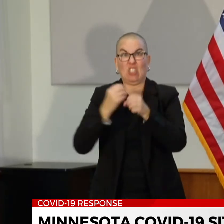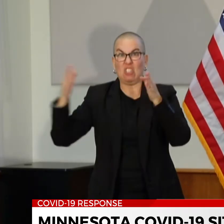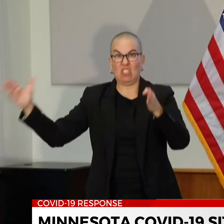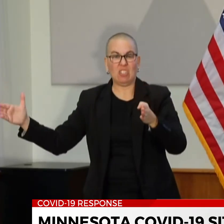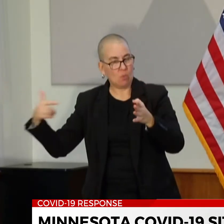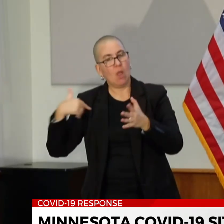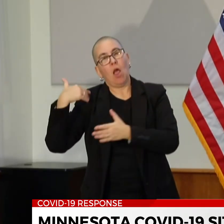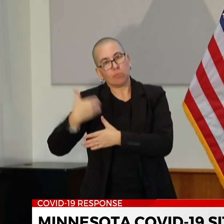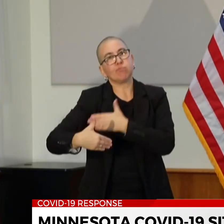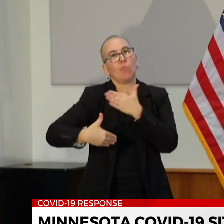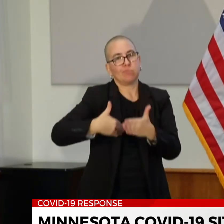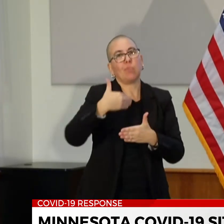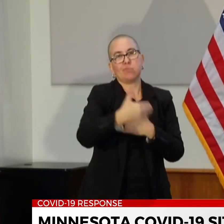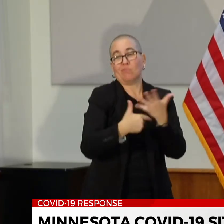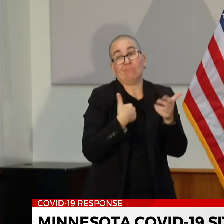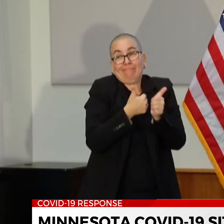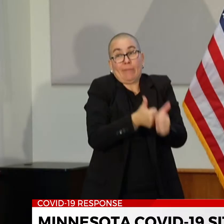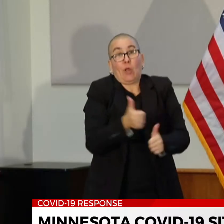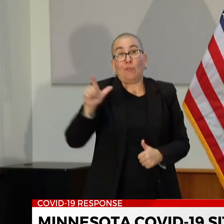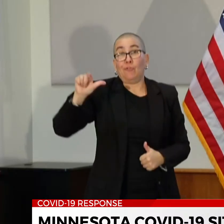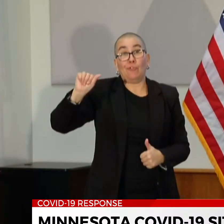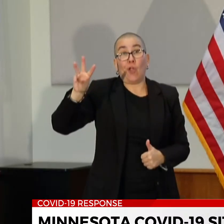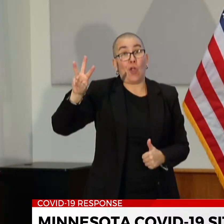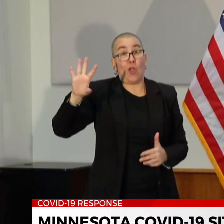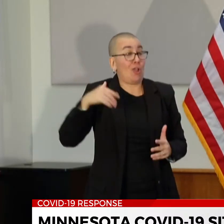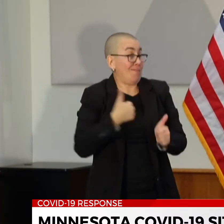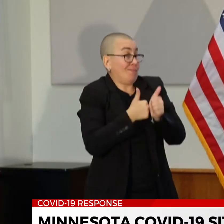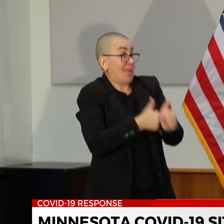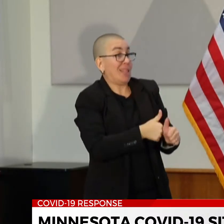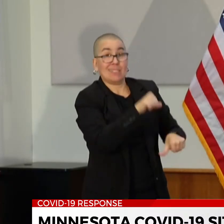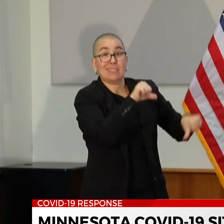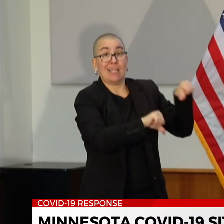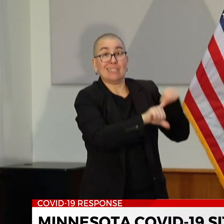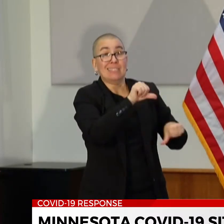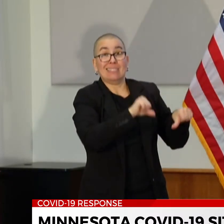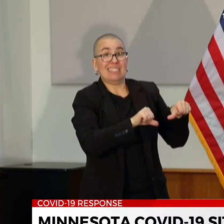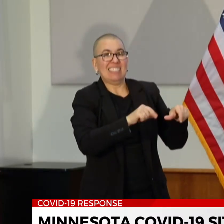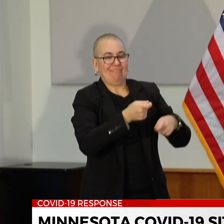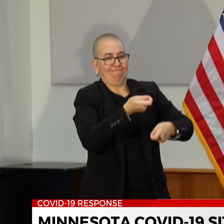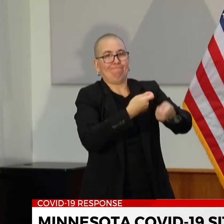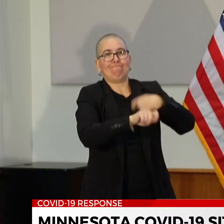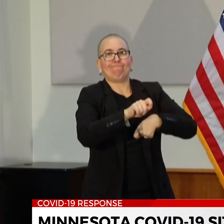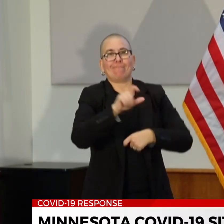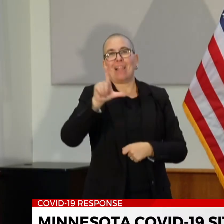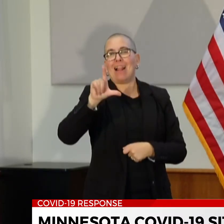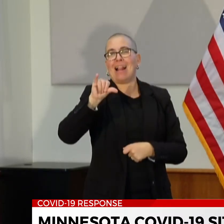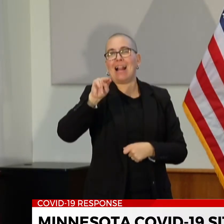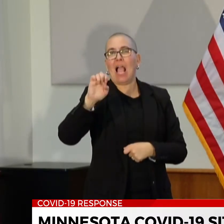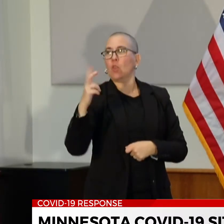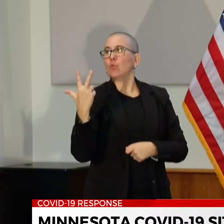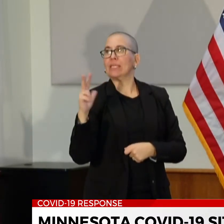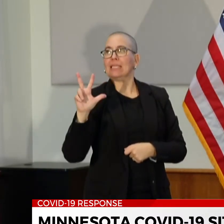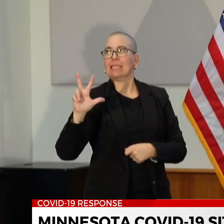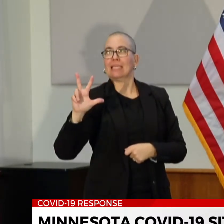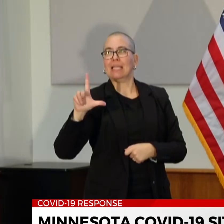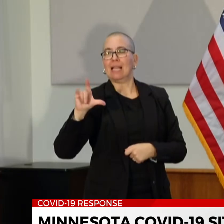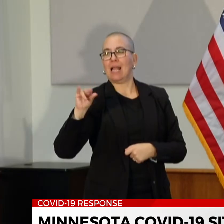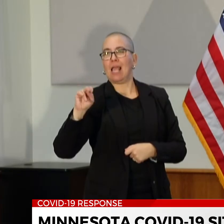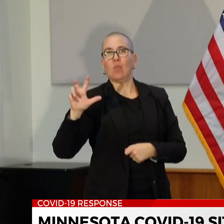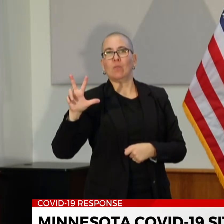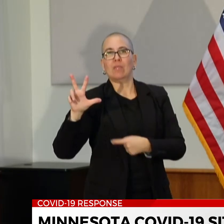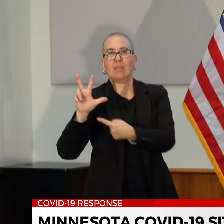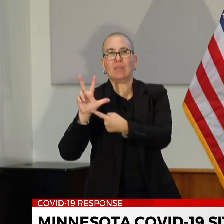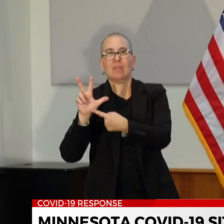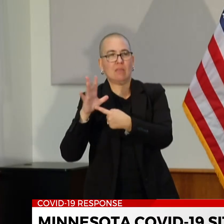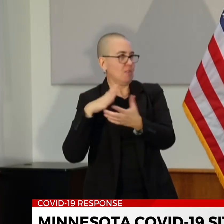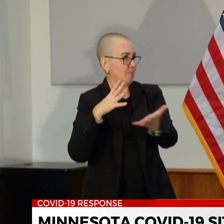to follow the law, and we need to follow the science around the replacement of line 3. Those permits were vetted. They've gone to court. They've been